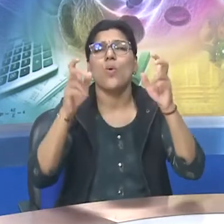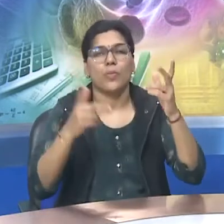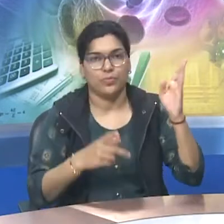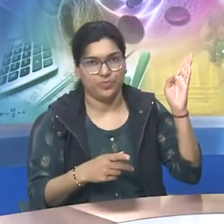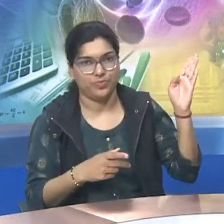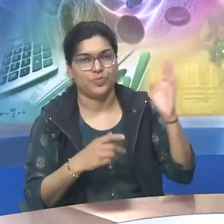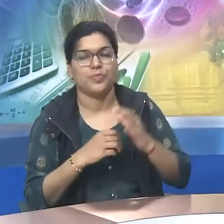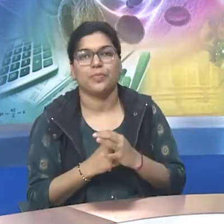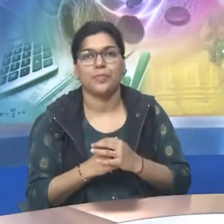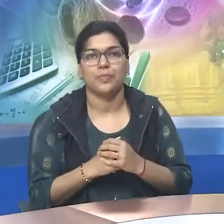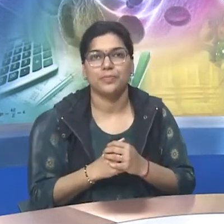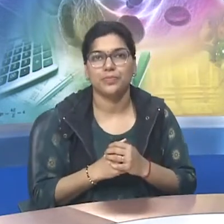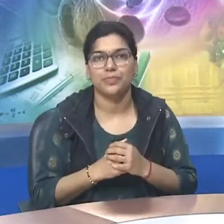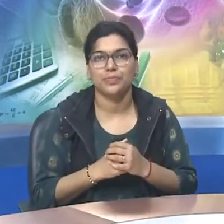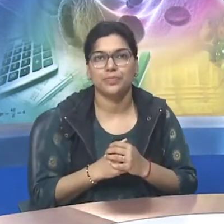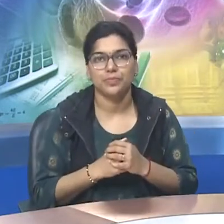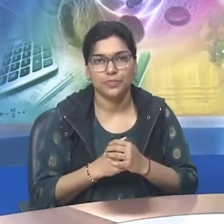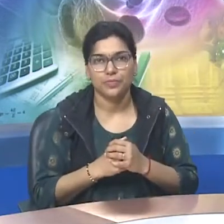In this grammar part, you can see